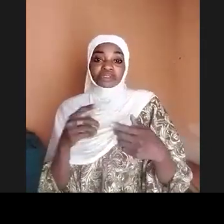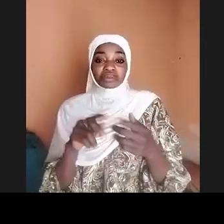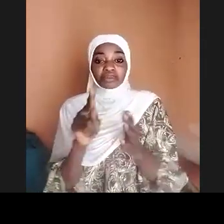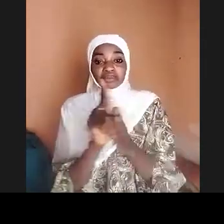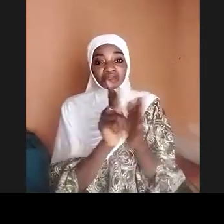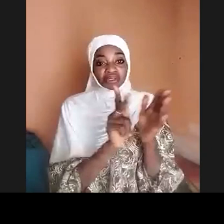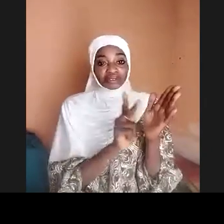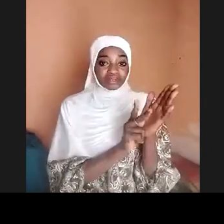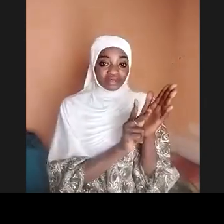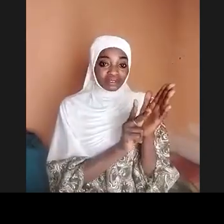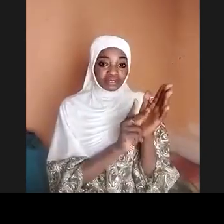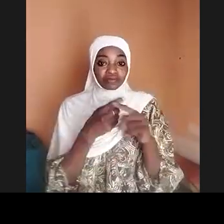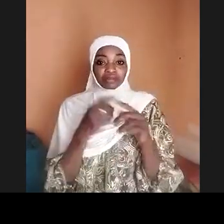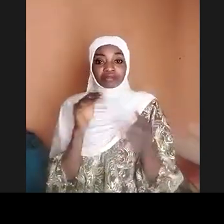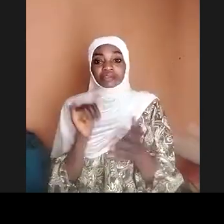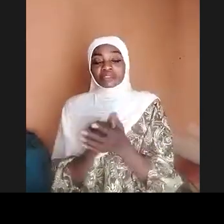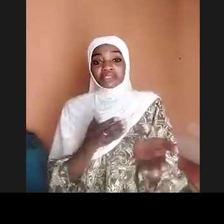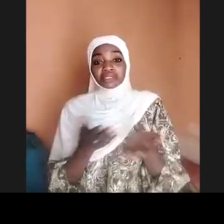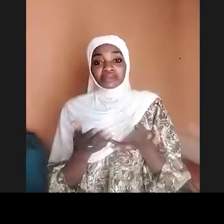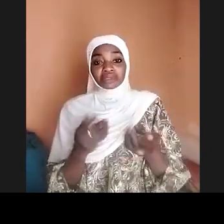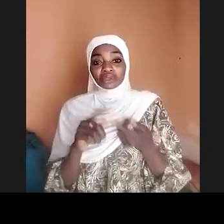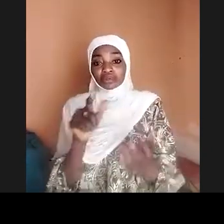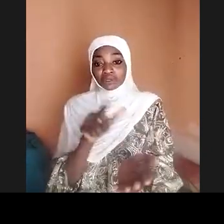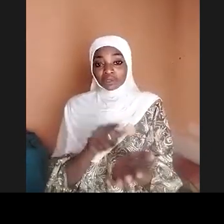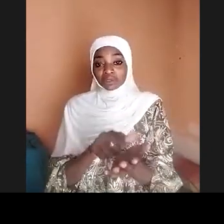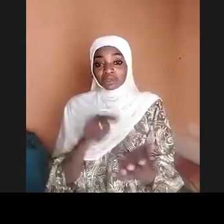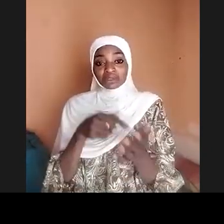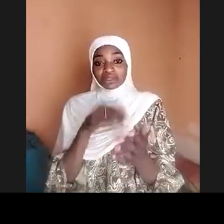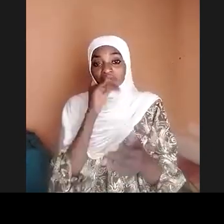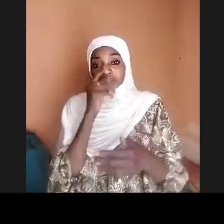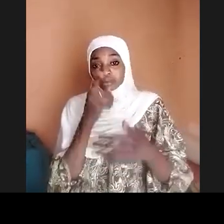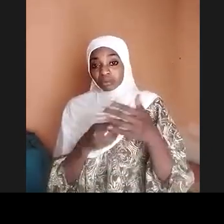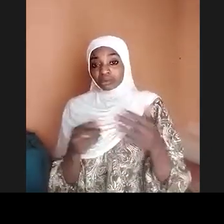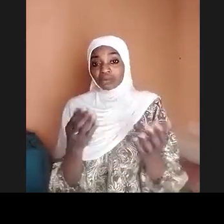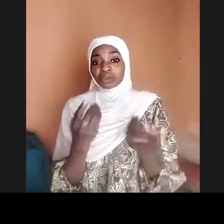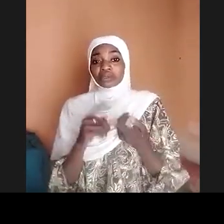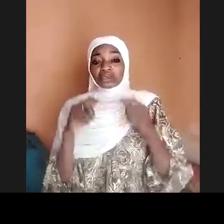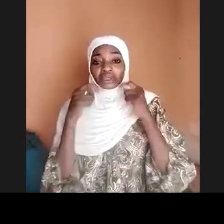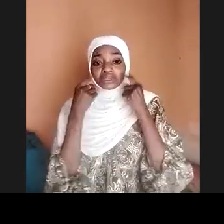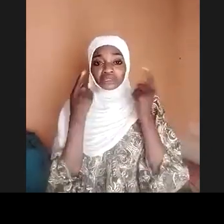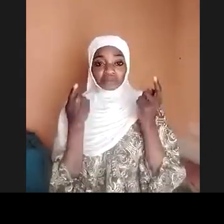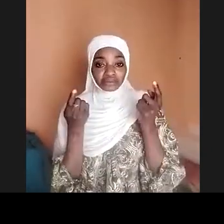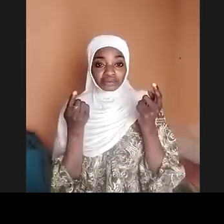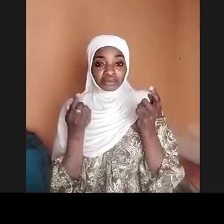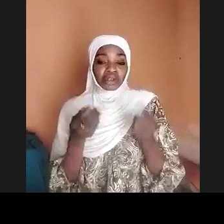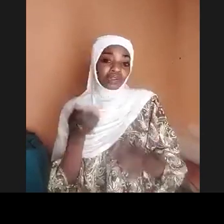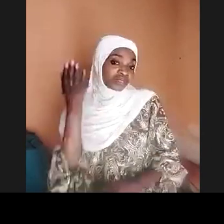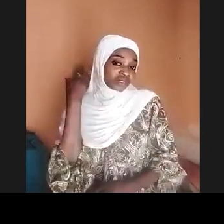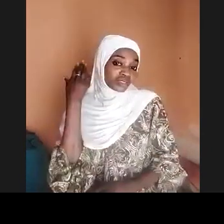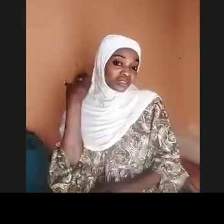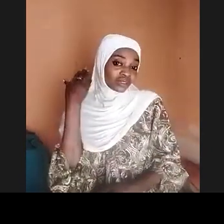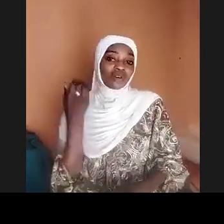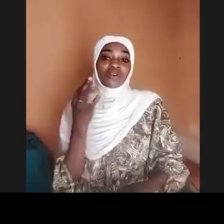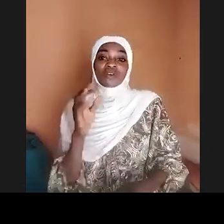to legislation. This is what we've been able to achieve in Barbados with the recent passage of our Rights for Persons